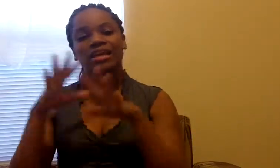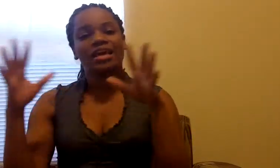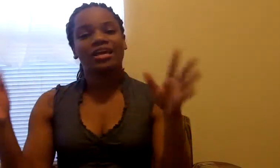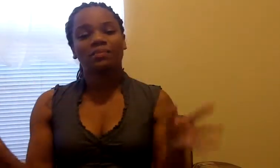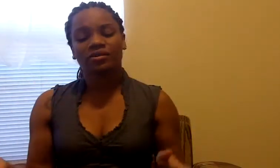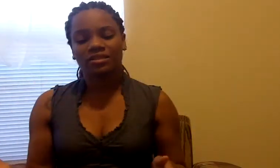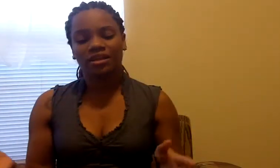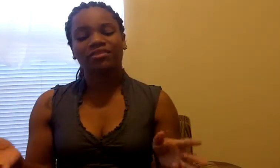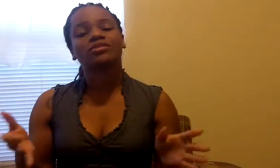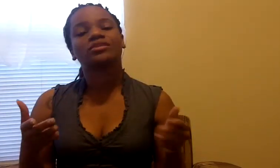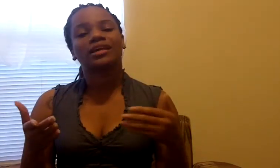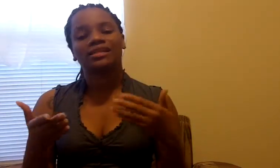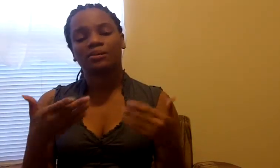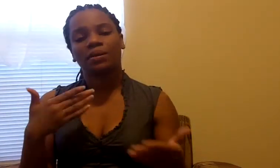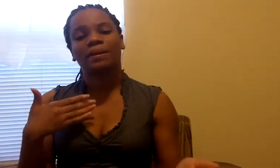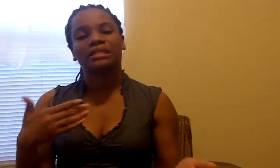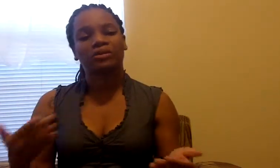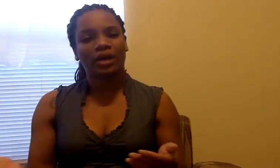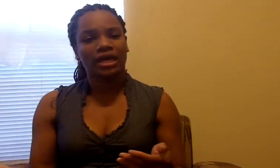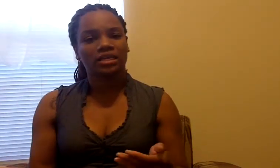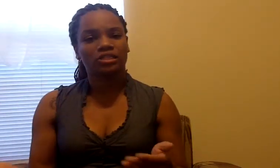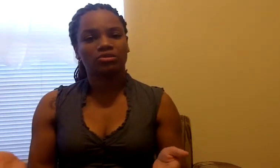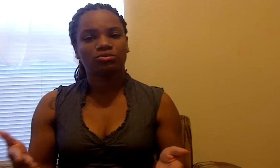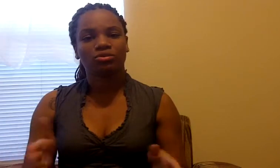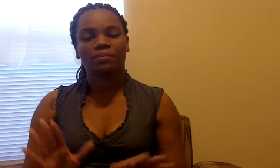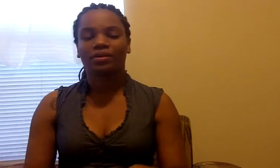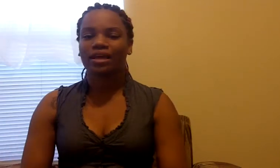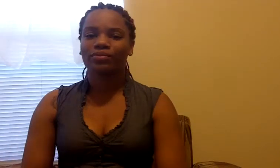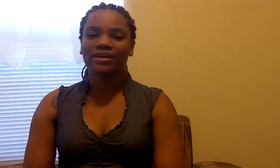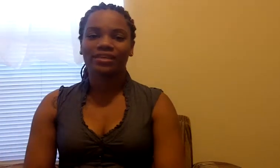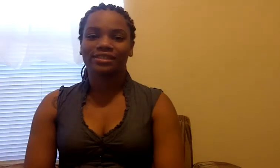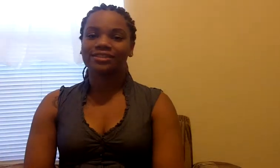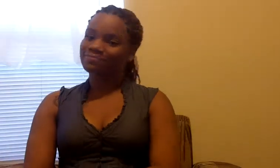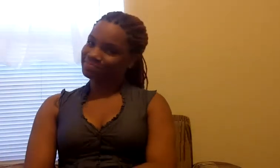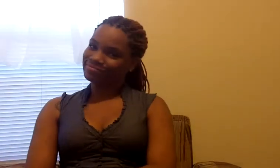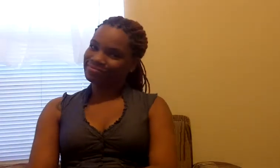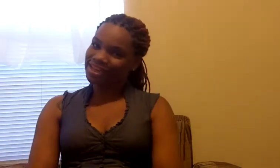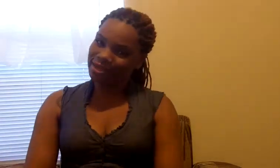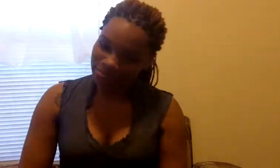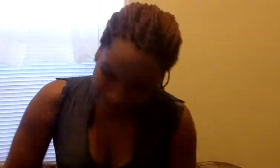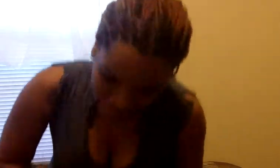any personnel. Those are like some of the basic ways to communicate with deaf kids. Thank you.